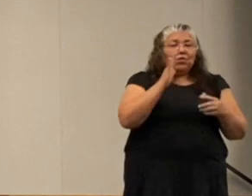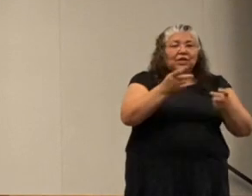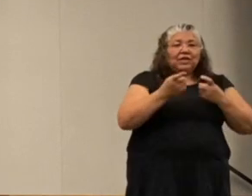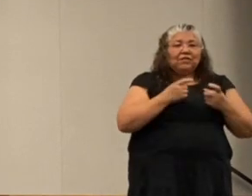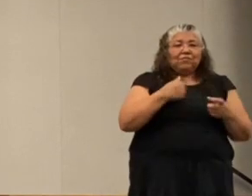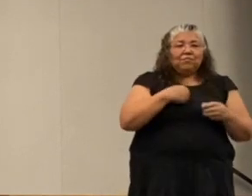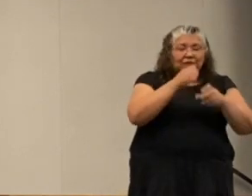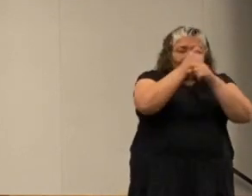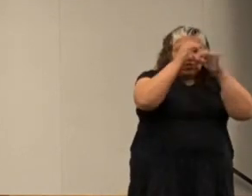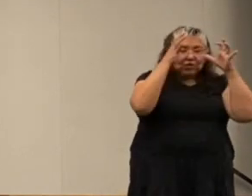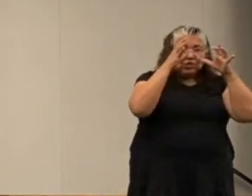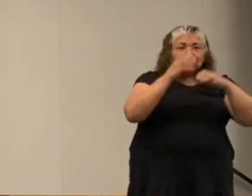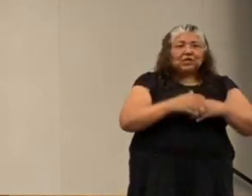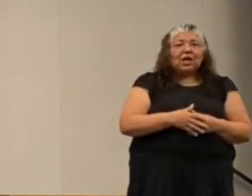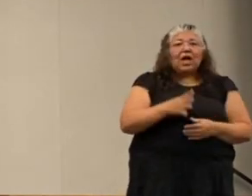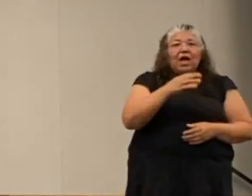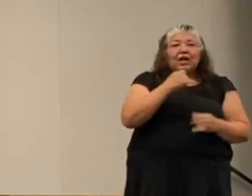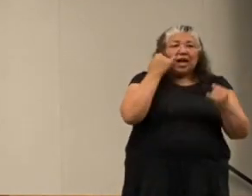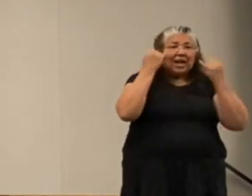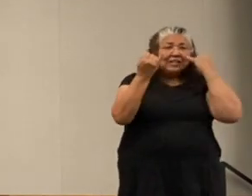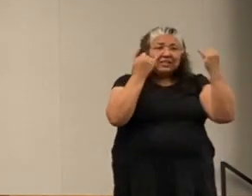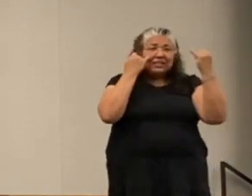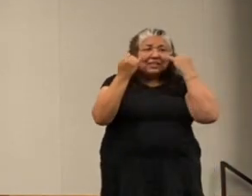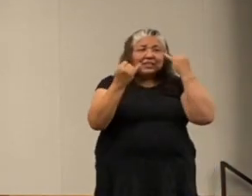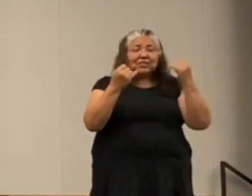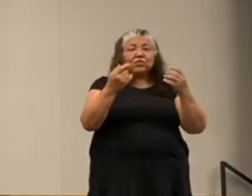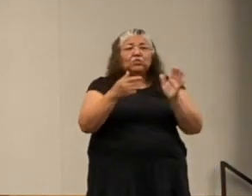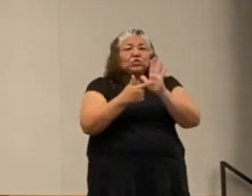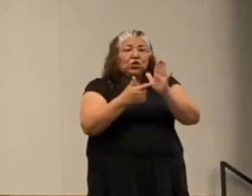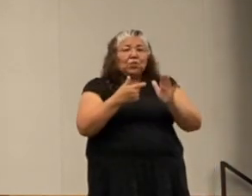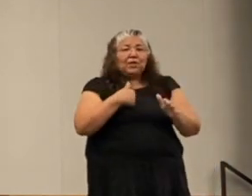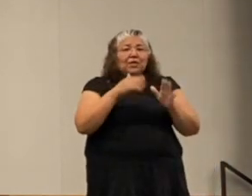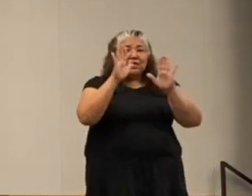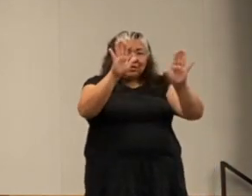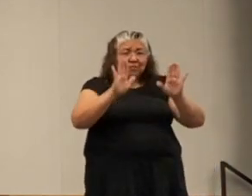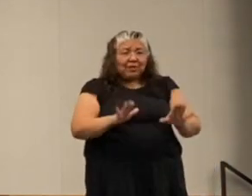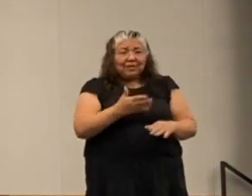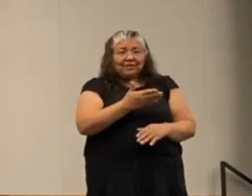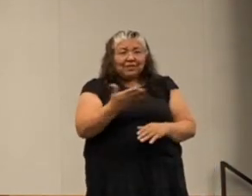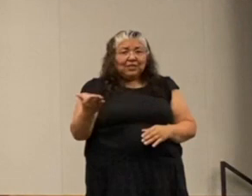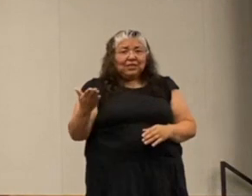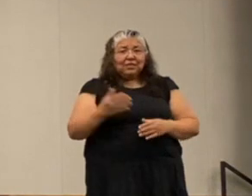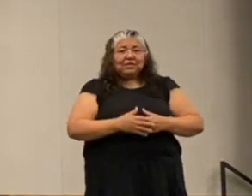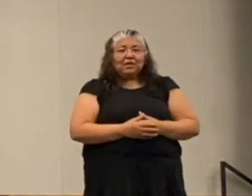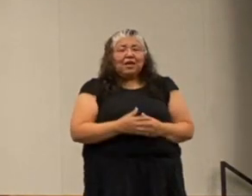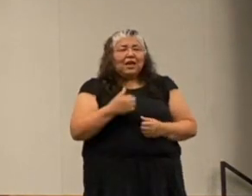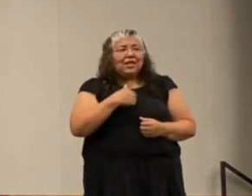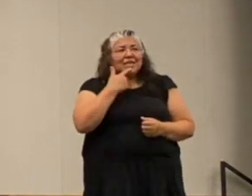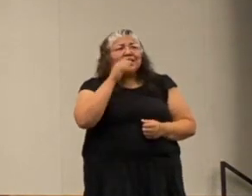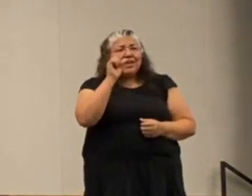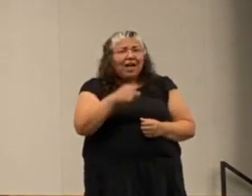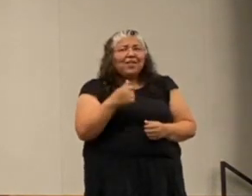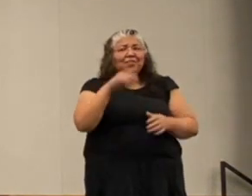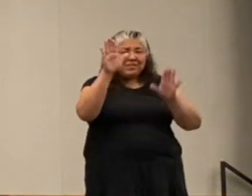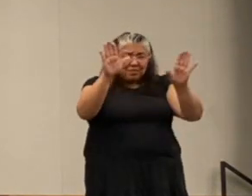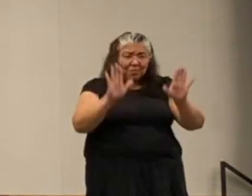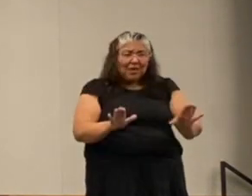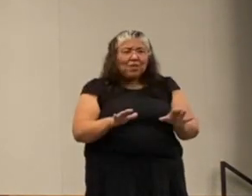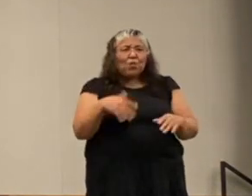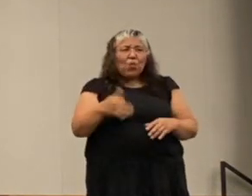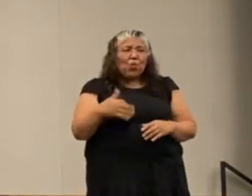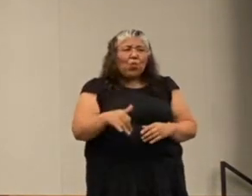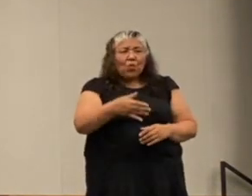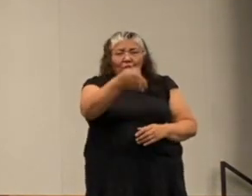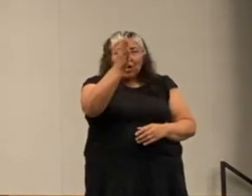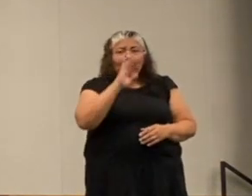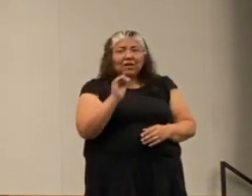me visions and ideas, and he would show me some amazing things, and I was like, yeah, this is amazing. Oh my gosh,